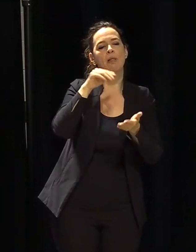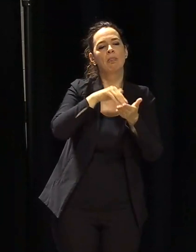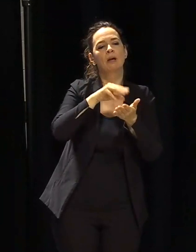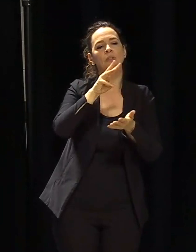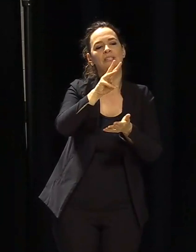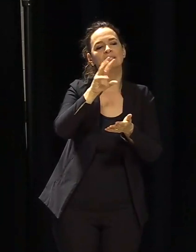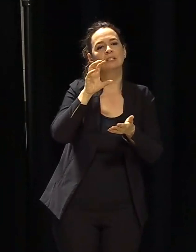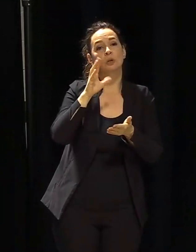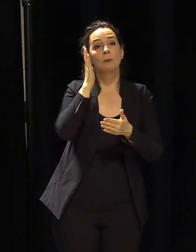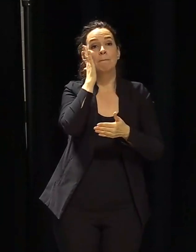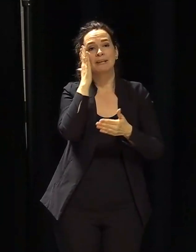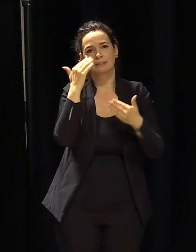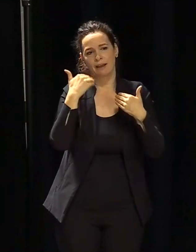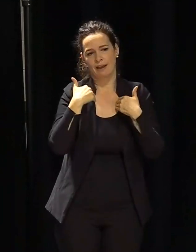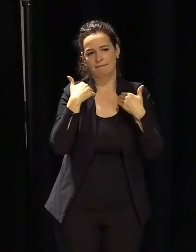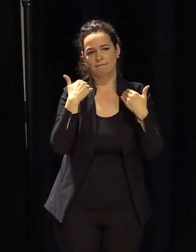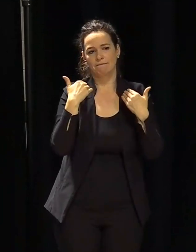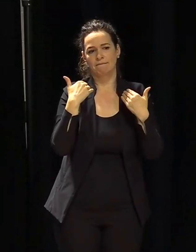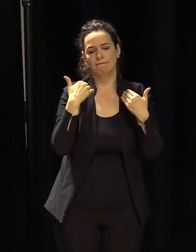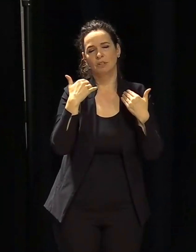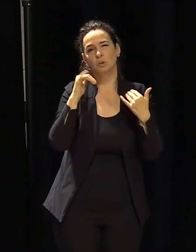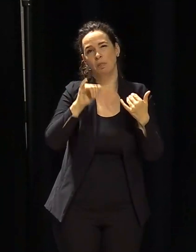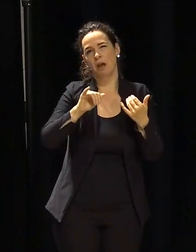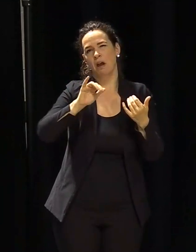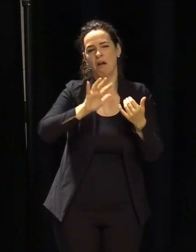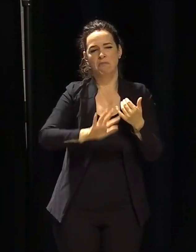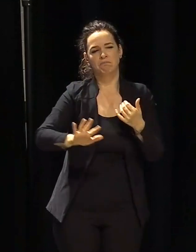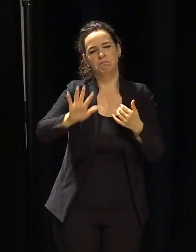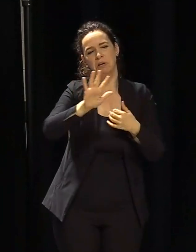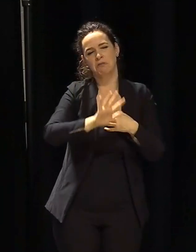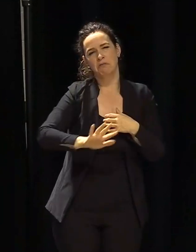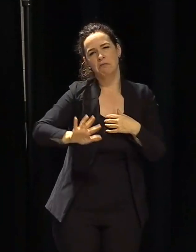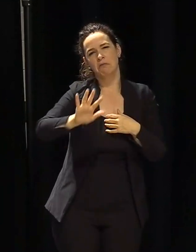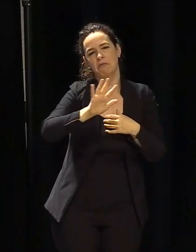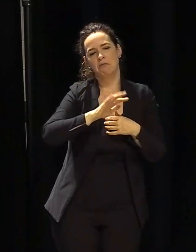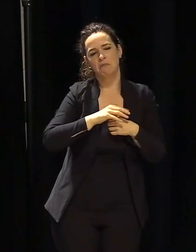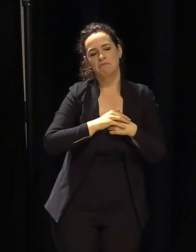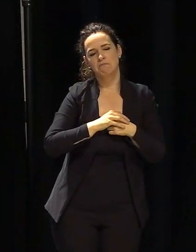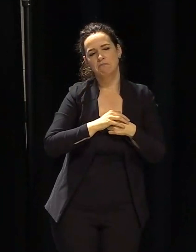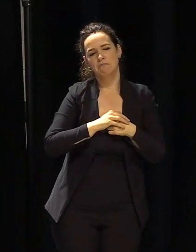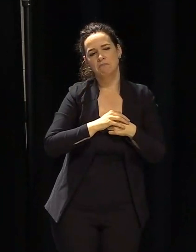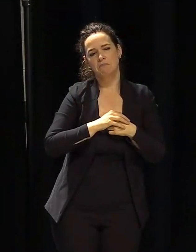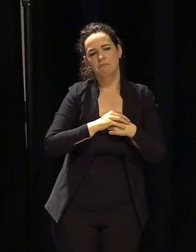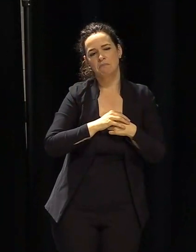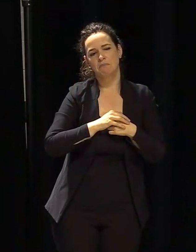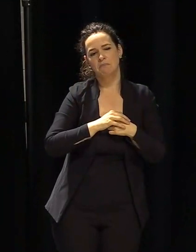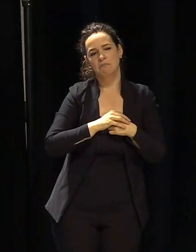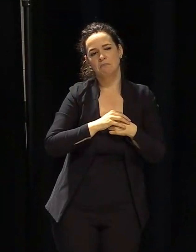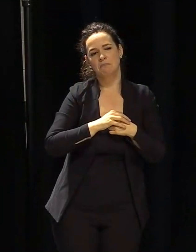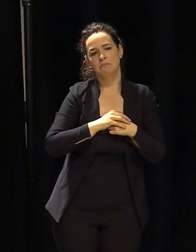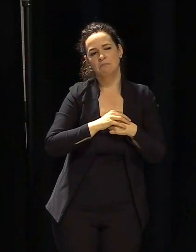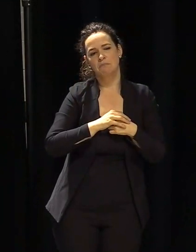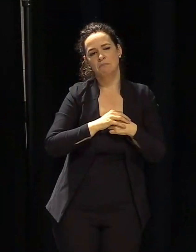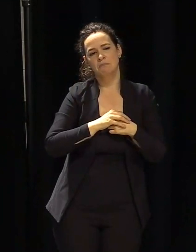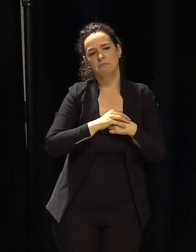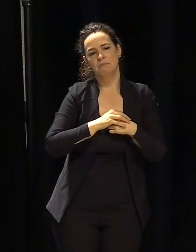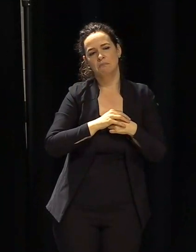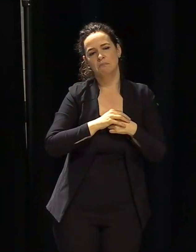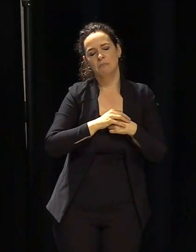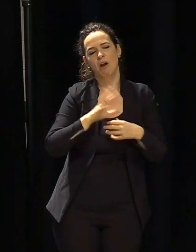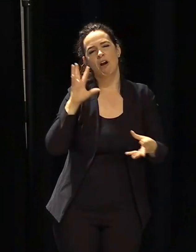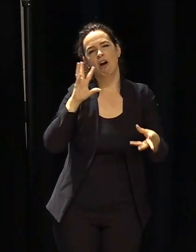County, you add another 2,500 onto that, so you have 2,000 beds. So essentially you need,